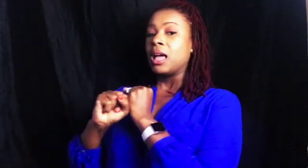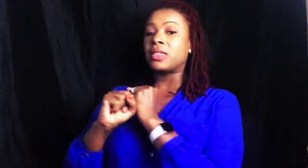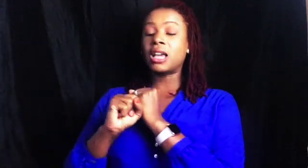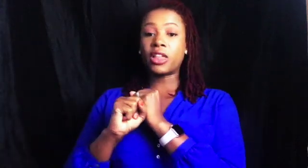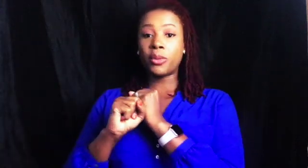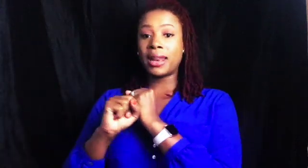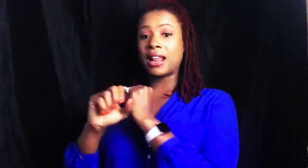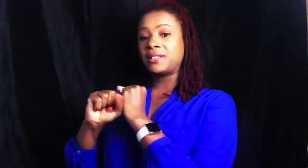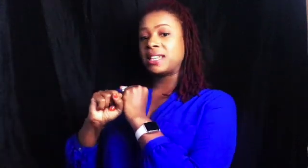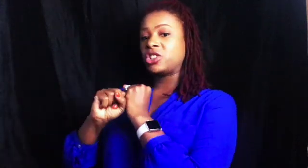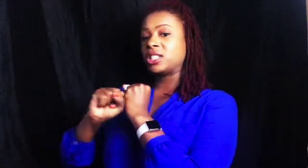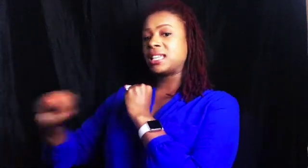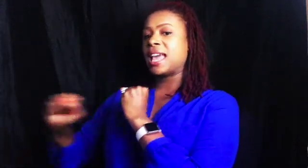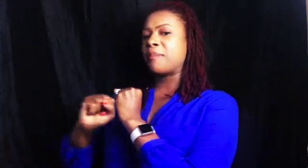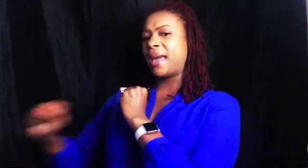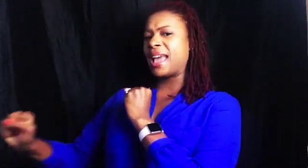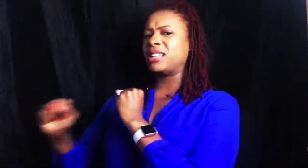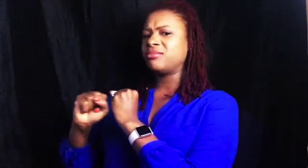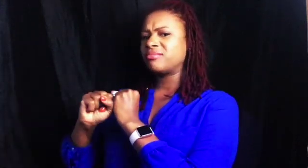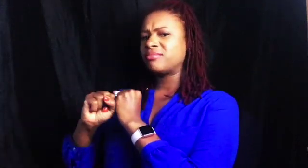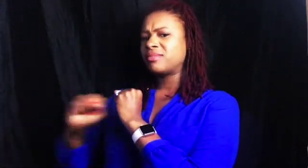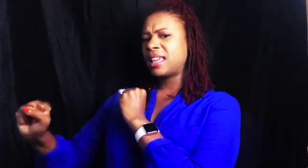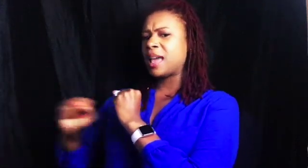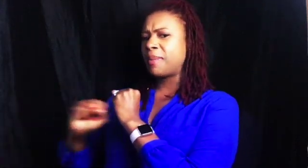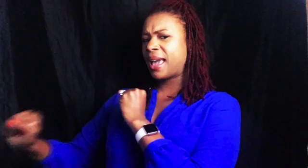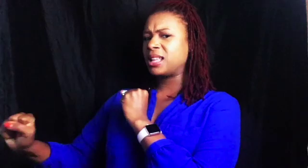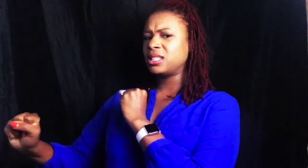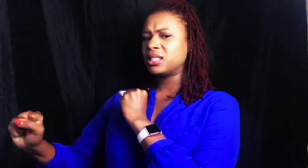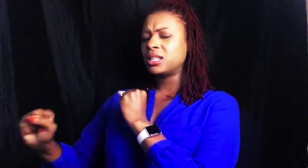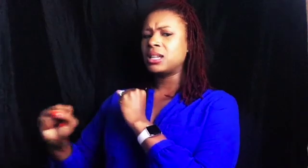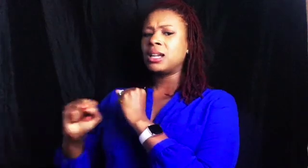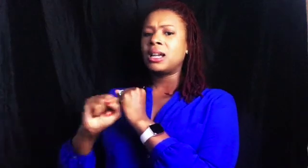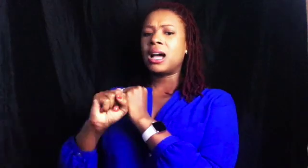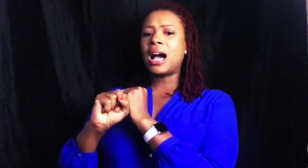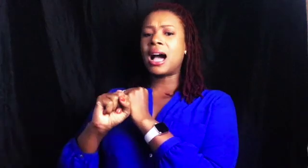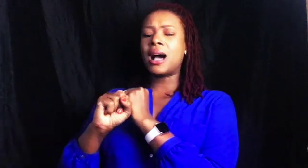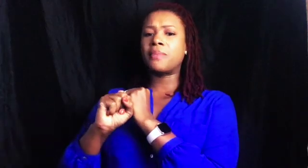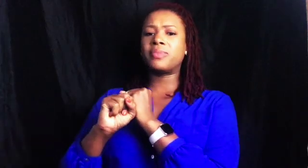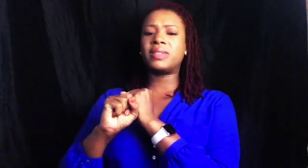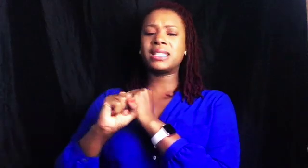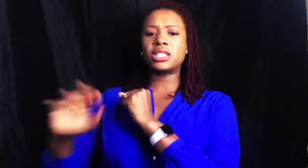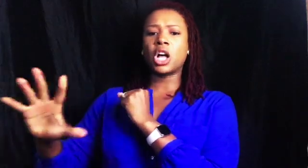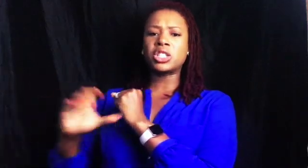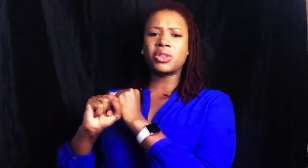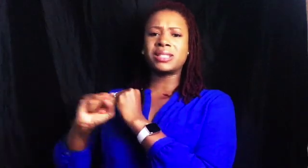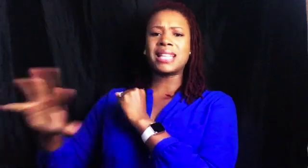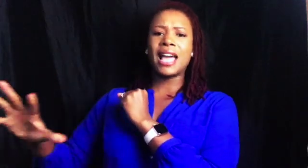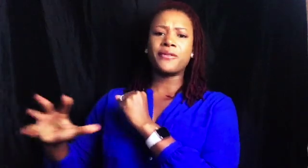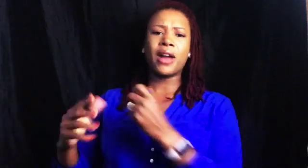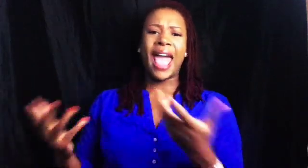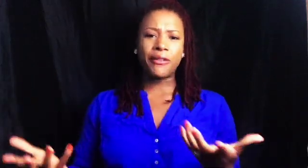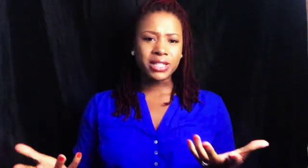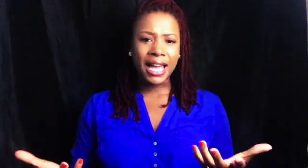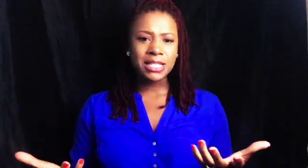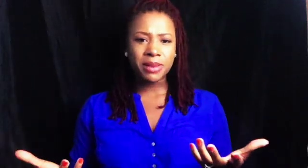The other way that I've seen is just campaign, campaign. This is also the sign for advertisement